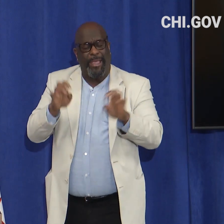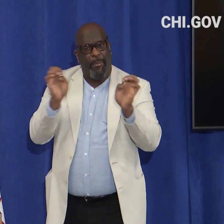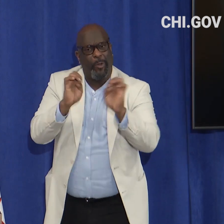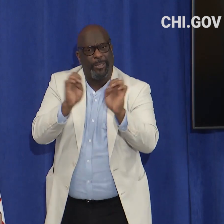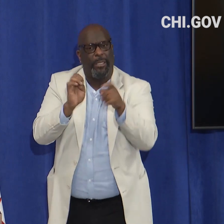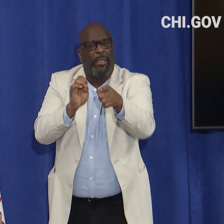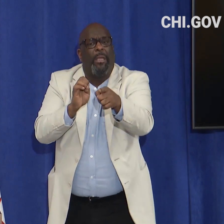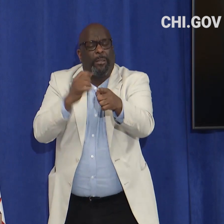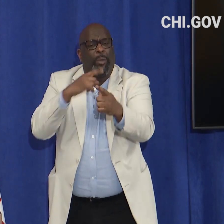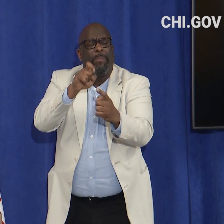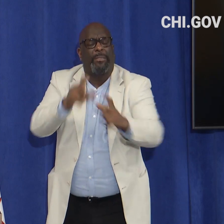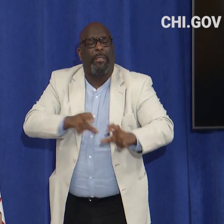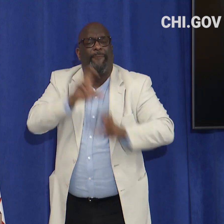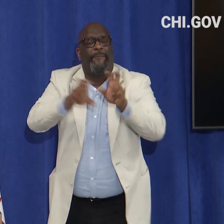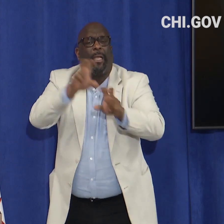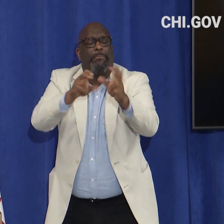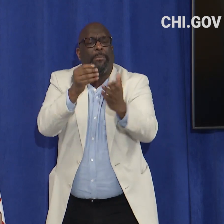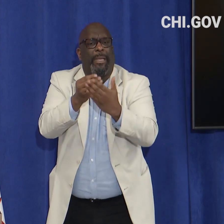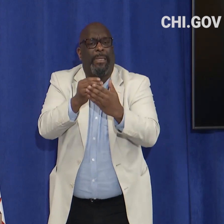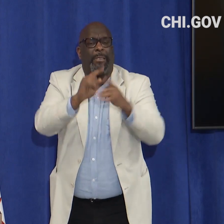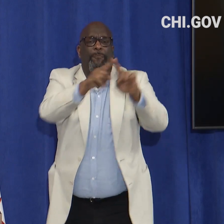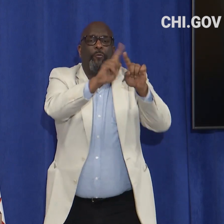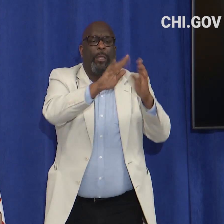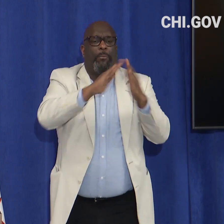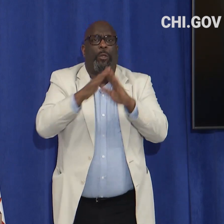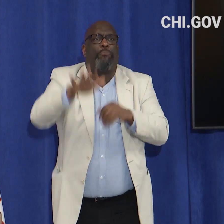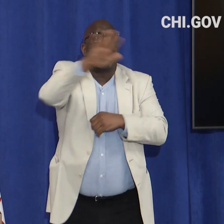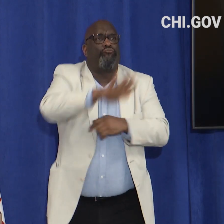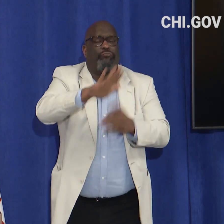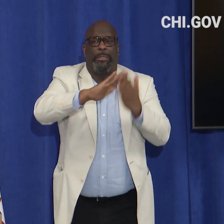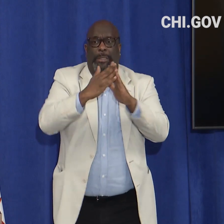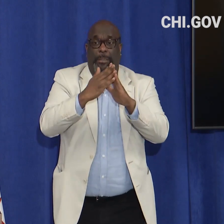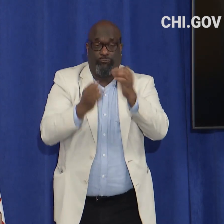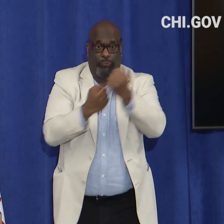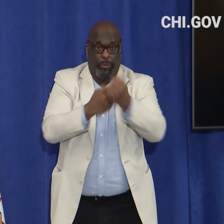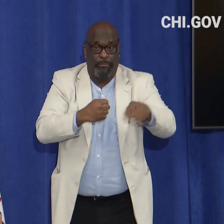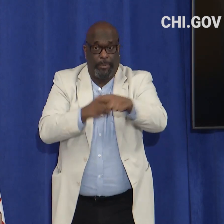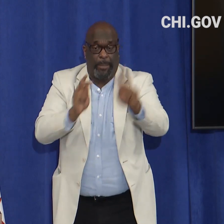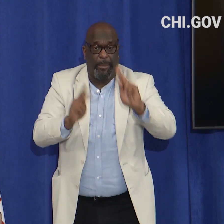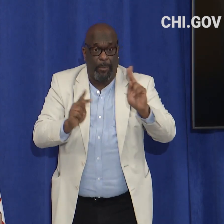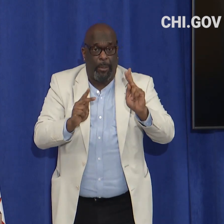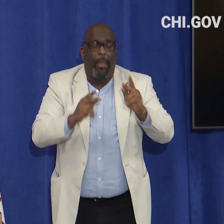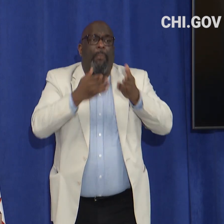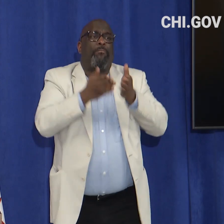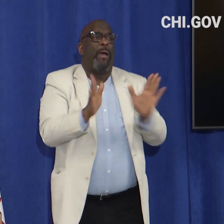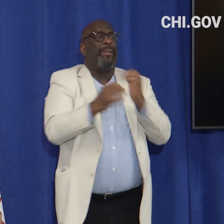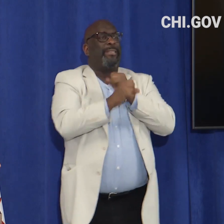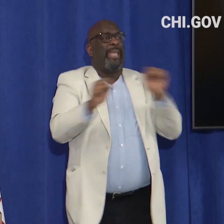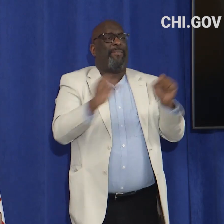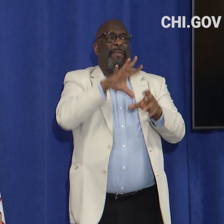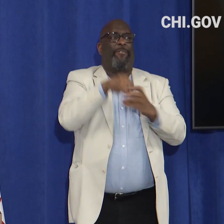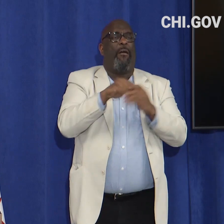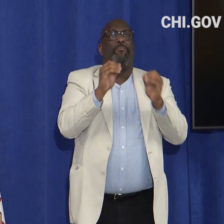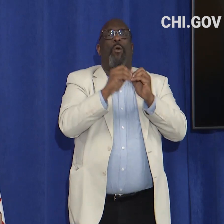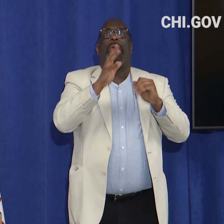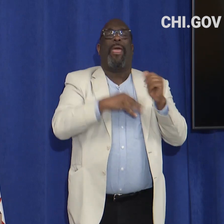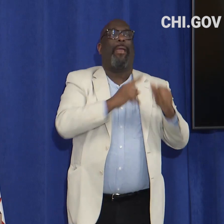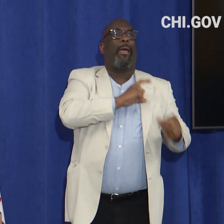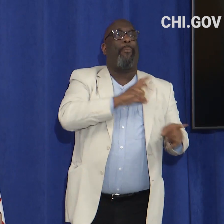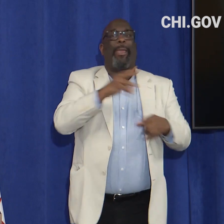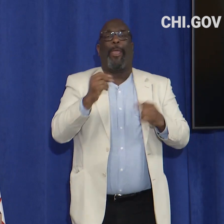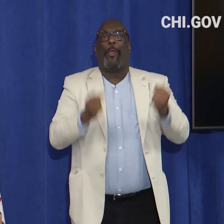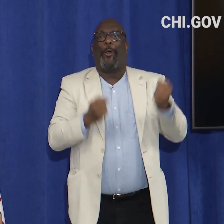necessity of investing in communities. Public safety is about a heck of a lot more than just cops in a